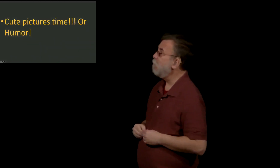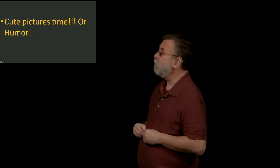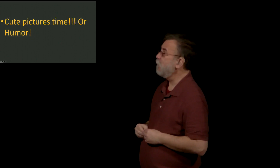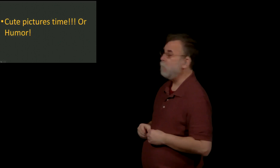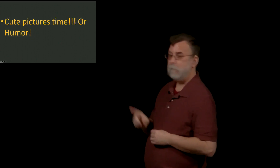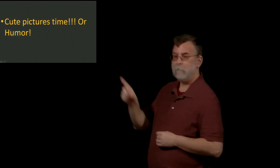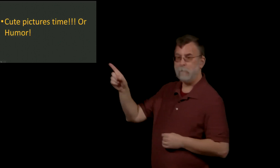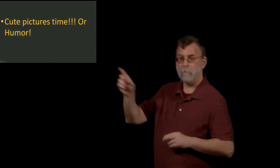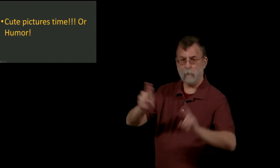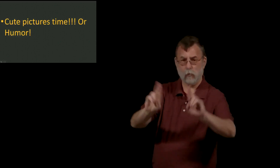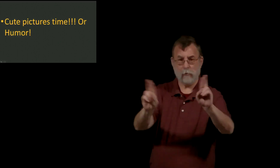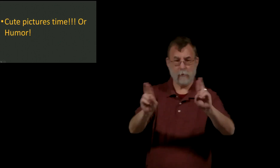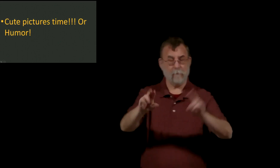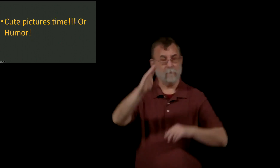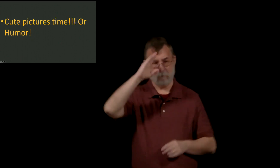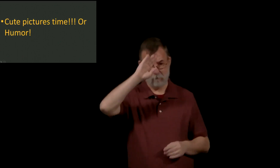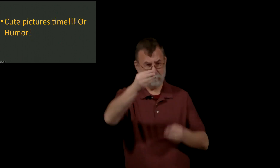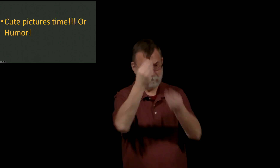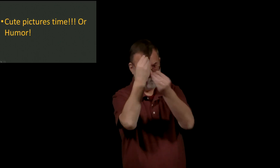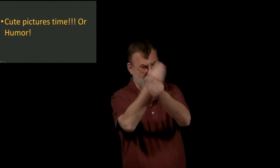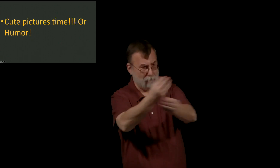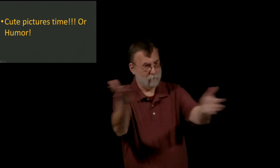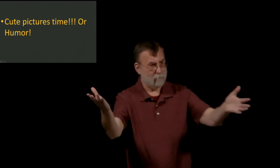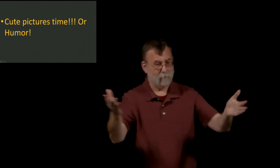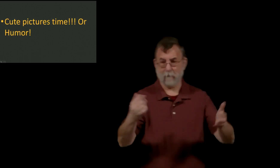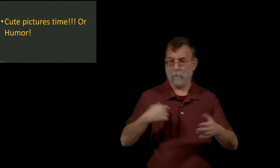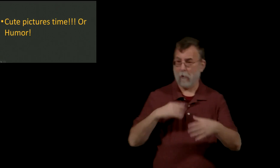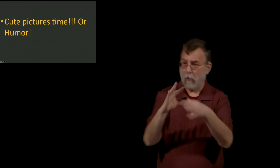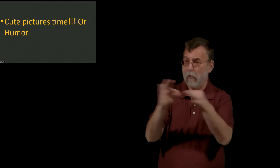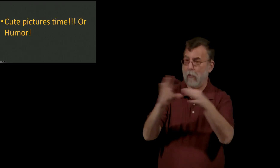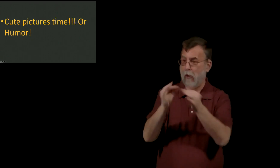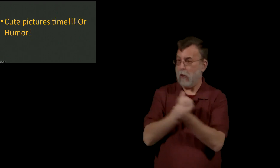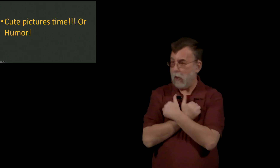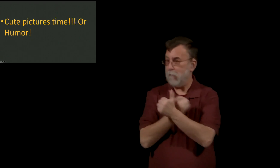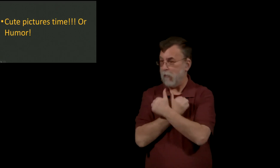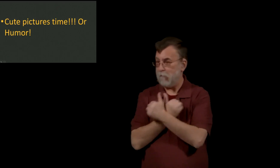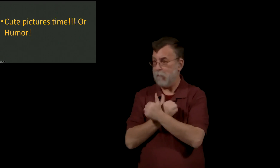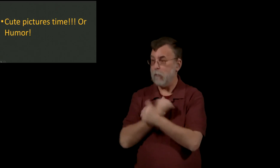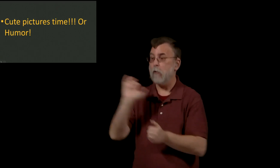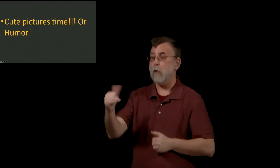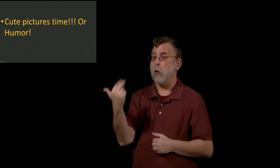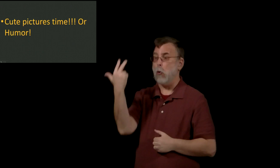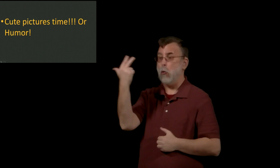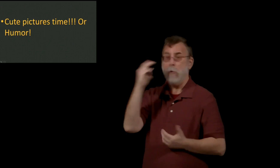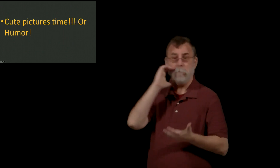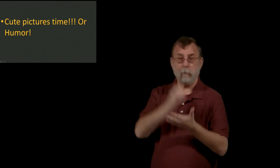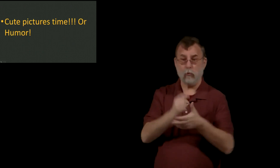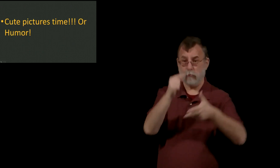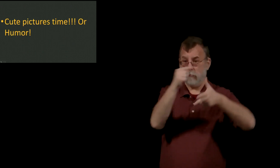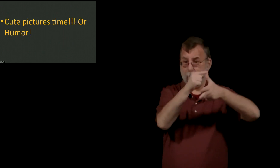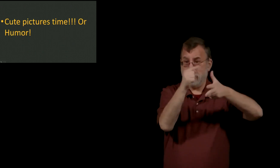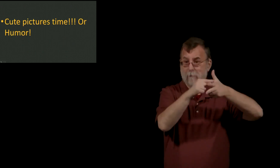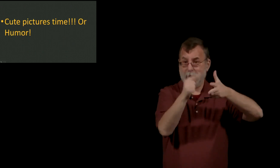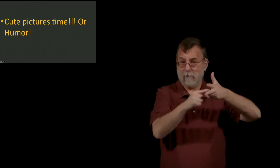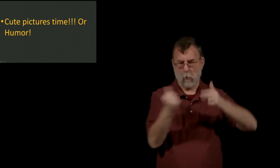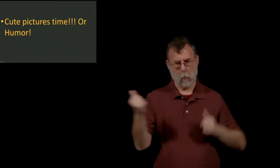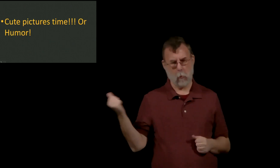Okay, next. Are we ready? I want to let you know. I'm talking about love. So we have three pictures